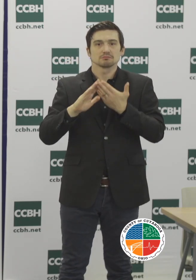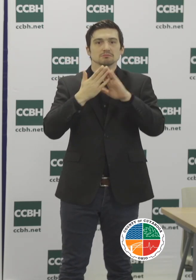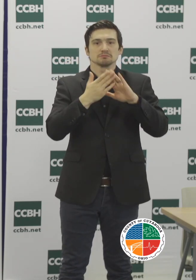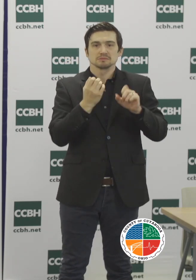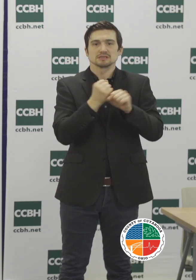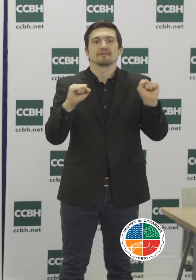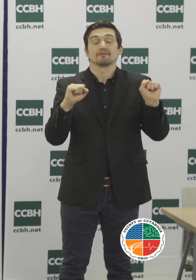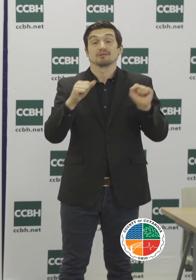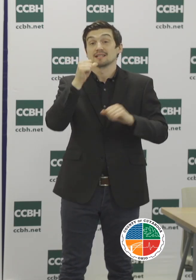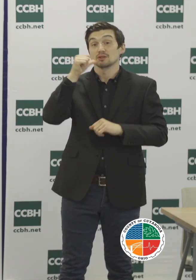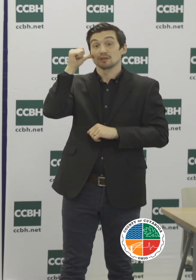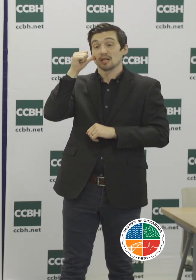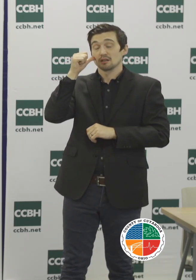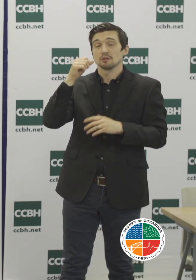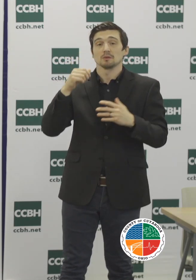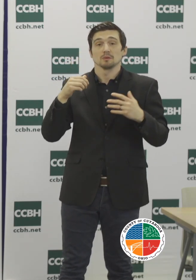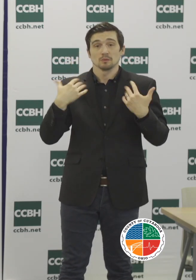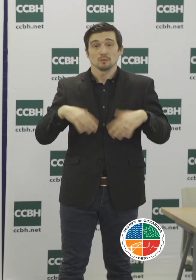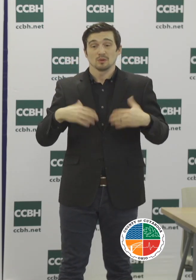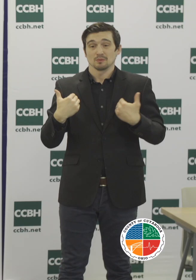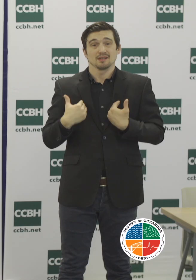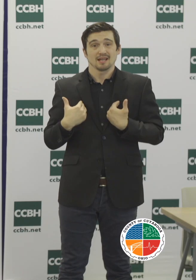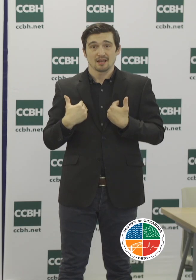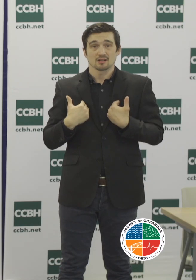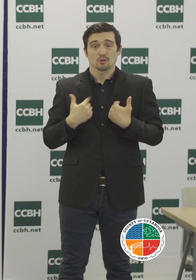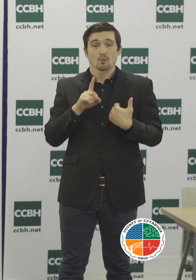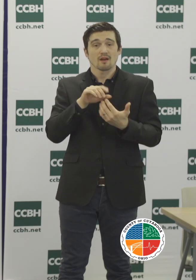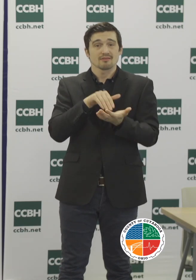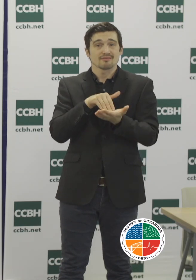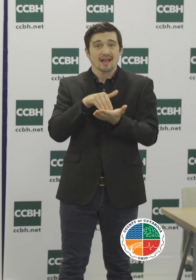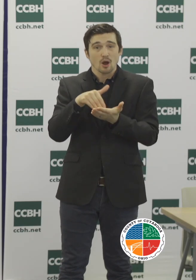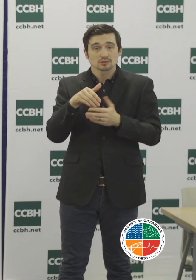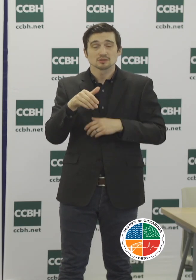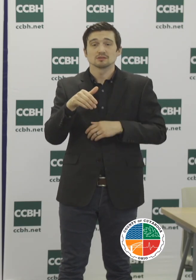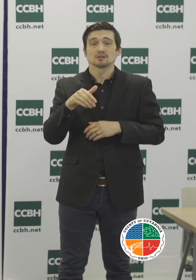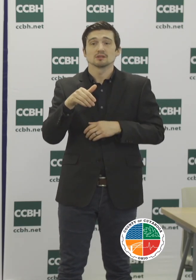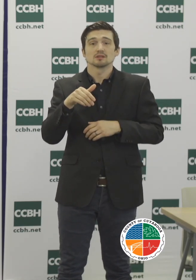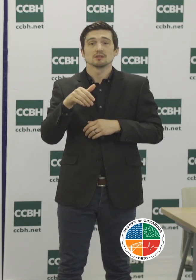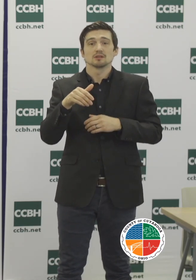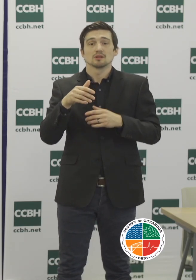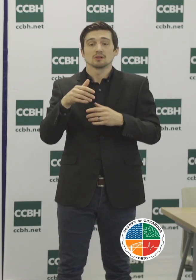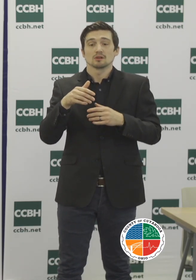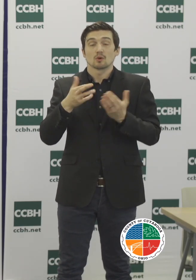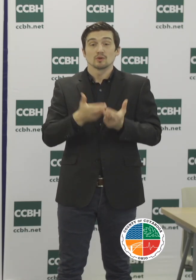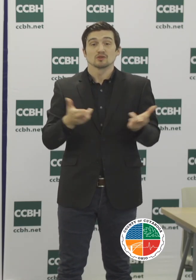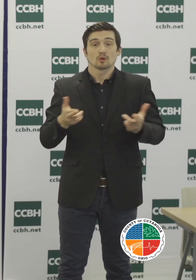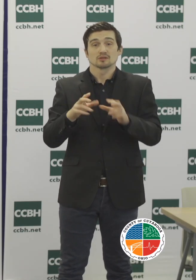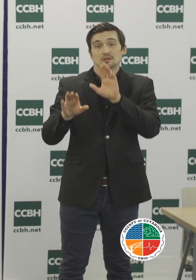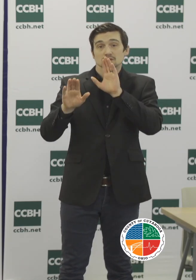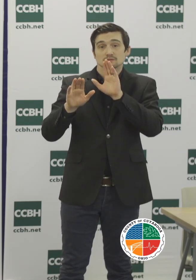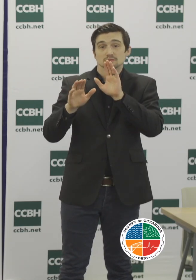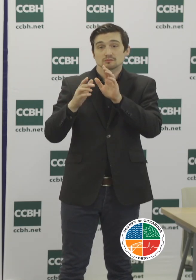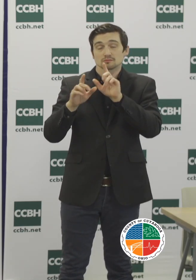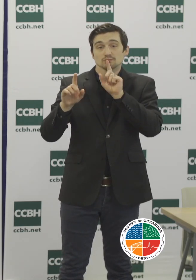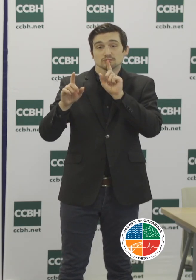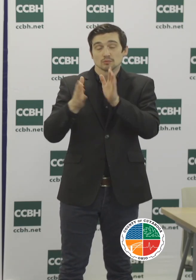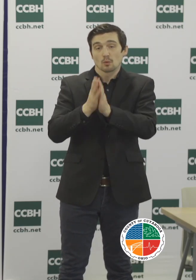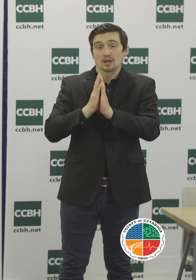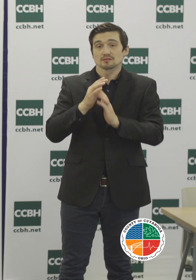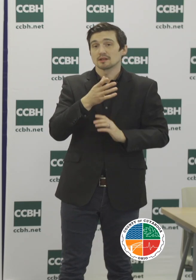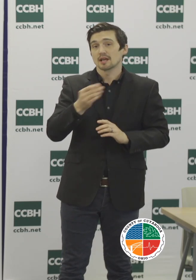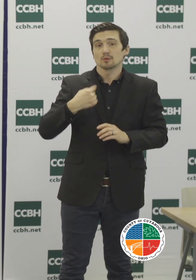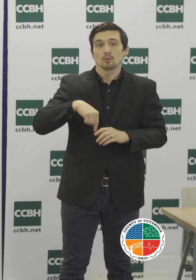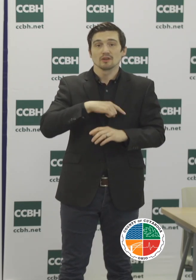milestone. We filled more than 1,000 resource requests and have eclipsed the 1 million mark for